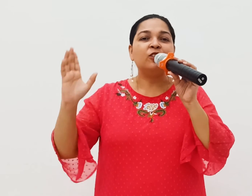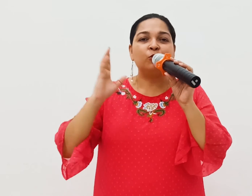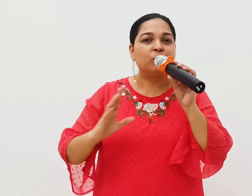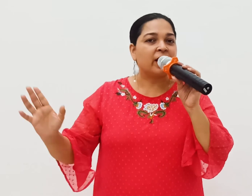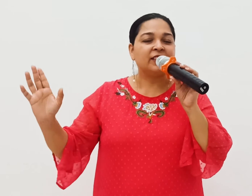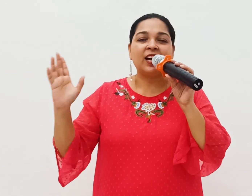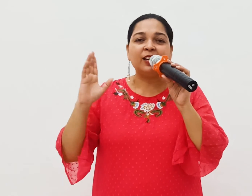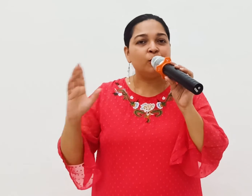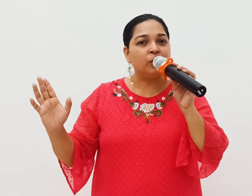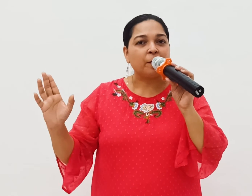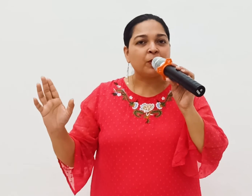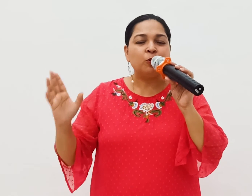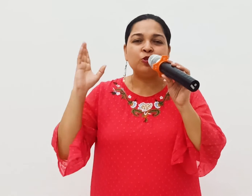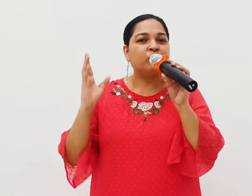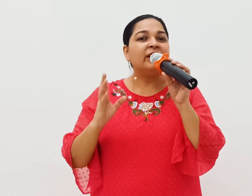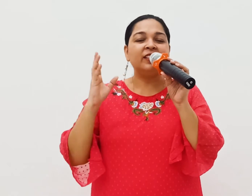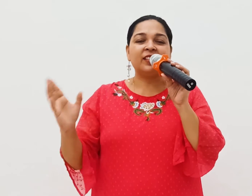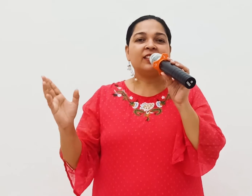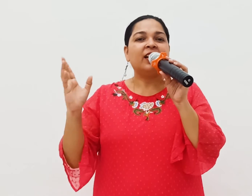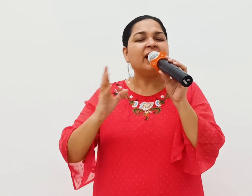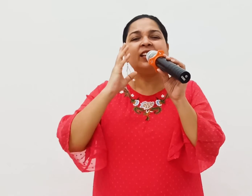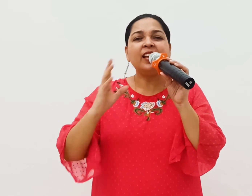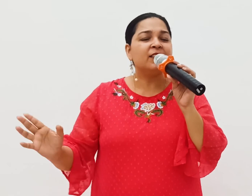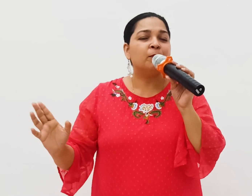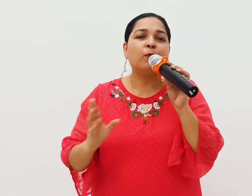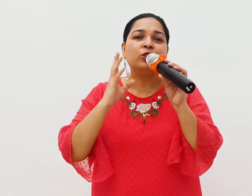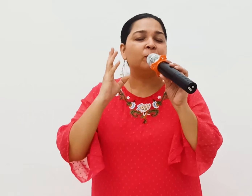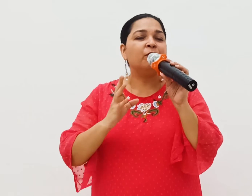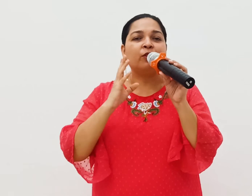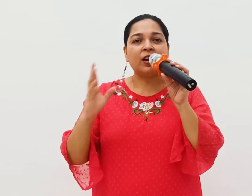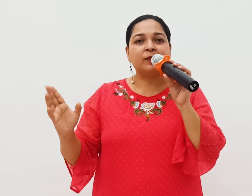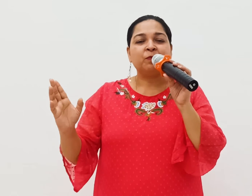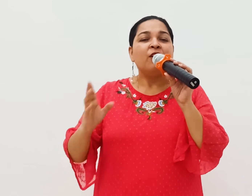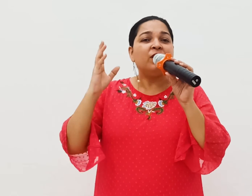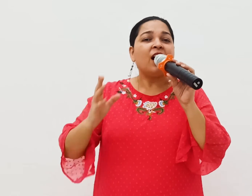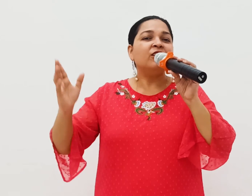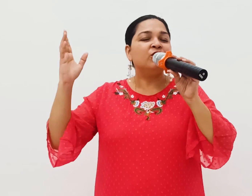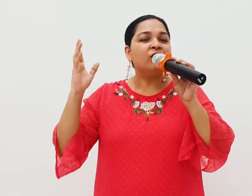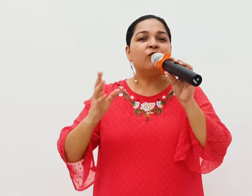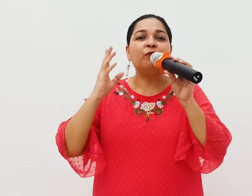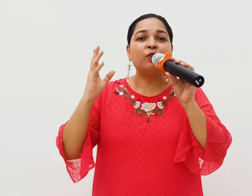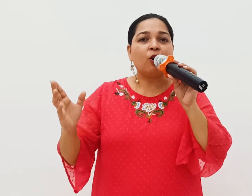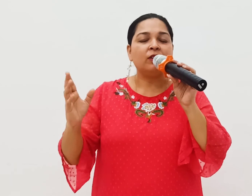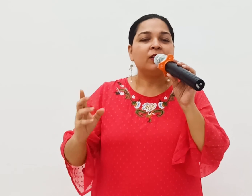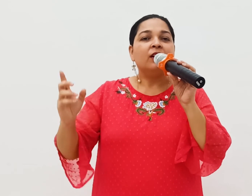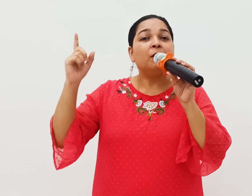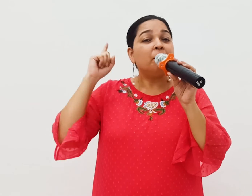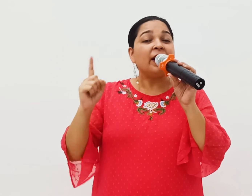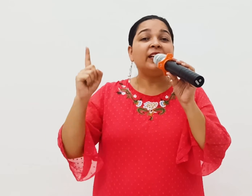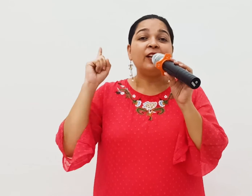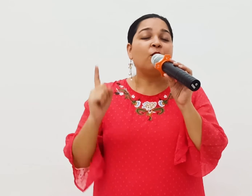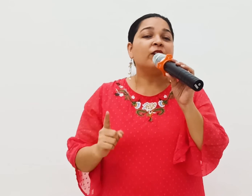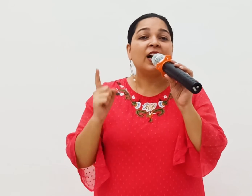all things to Christ. Hallelujah. Who strengthens us. Nothing is impossible for us. We are children of God,